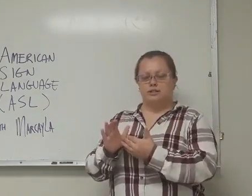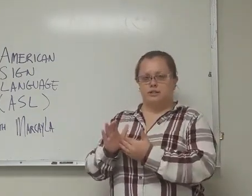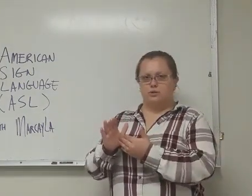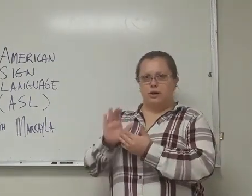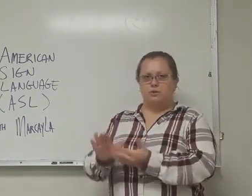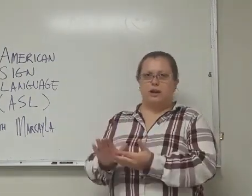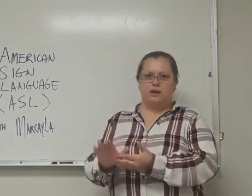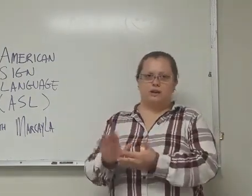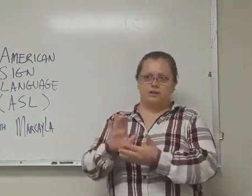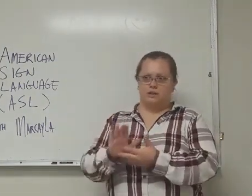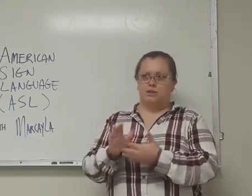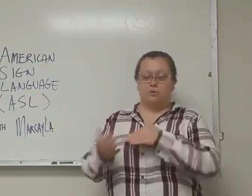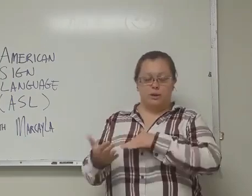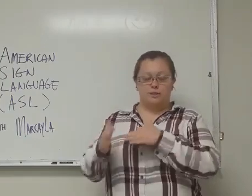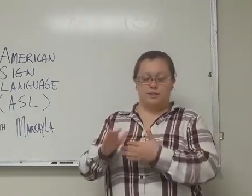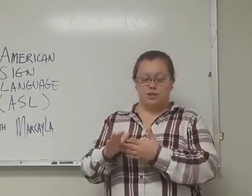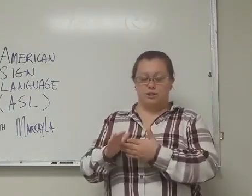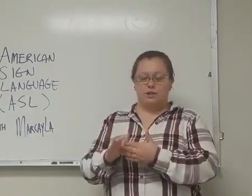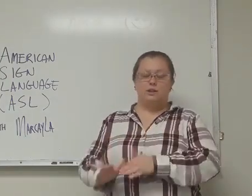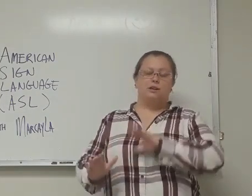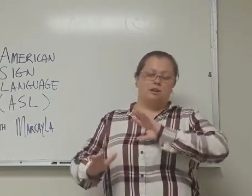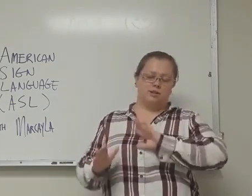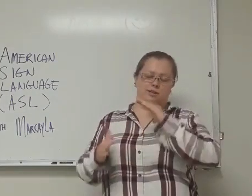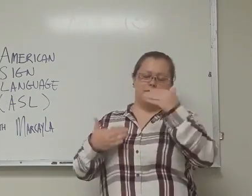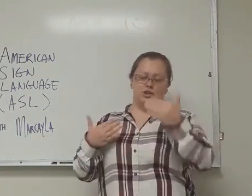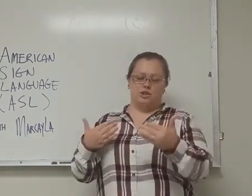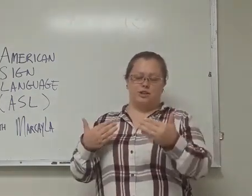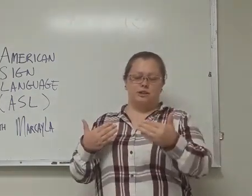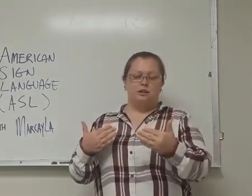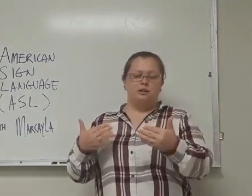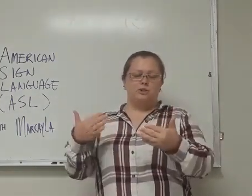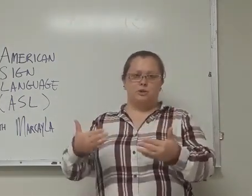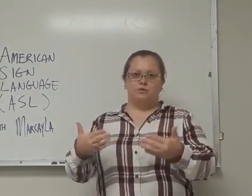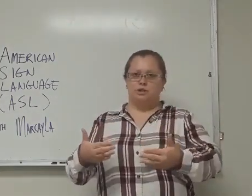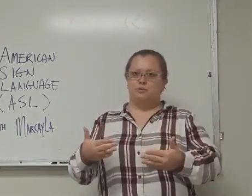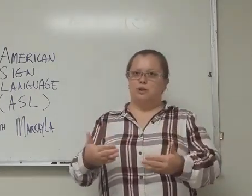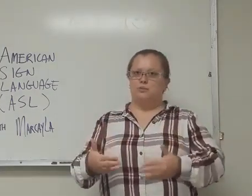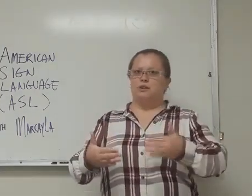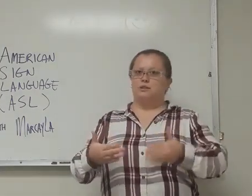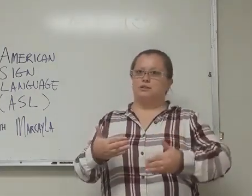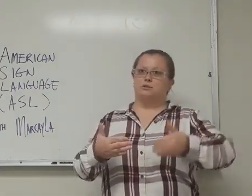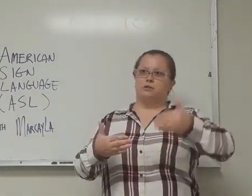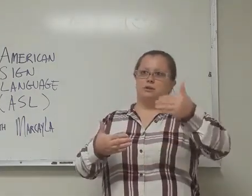in the right way is in the right position is to actually do it in front of the mirror, because